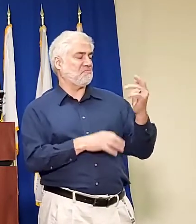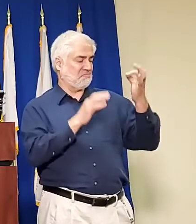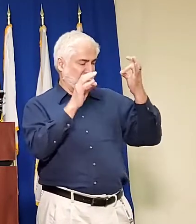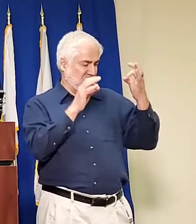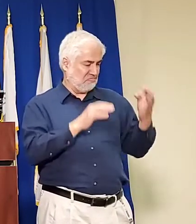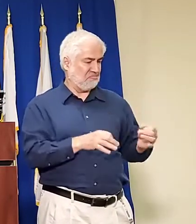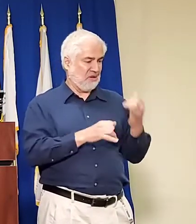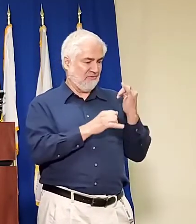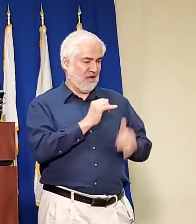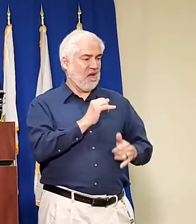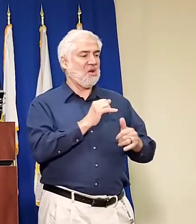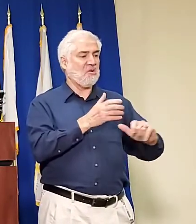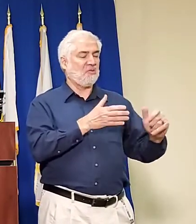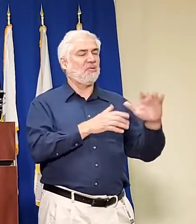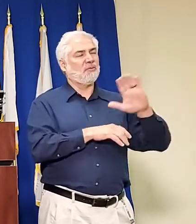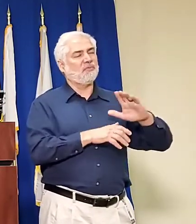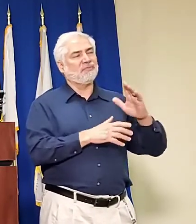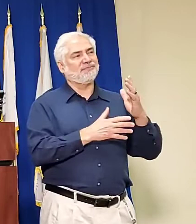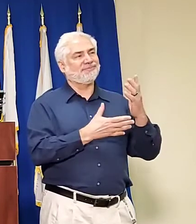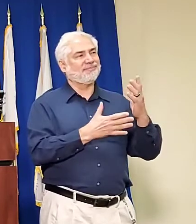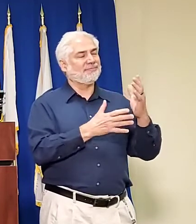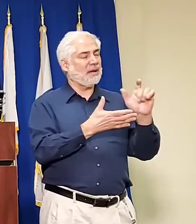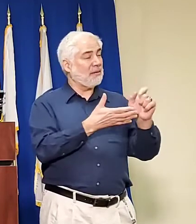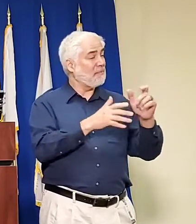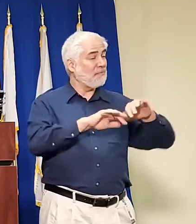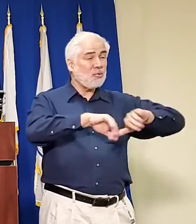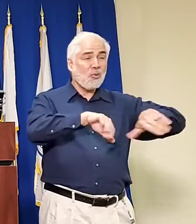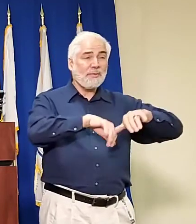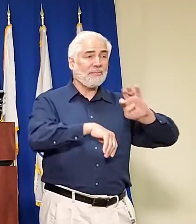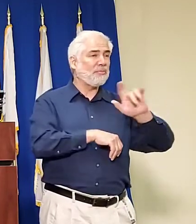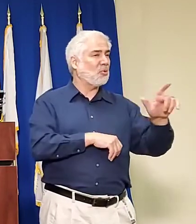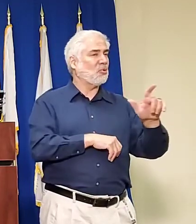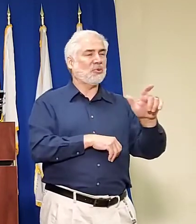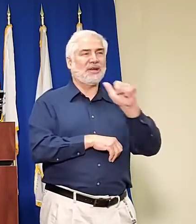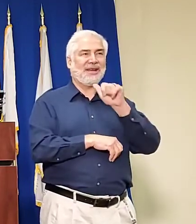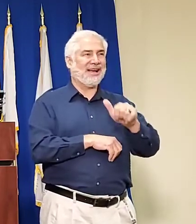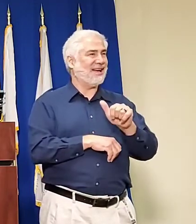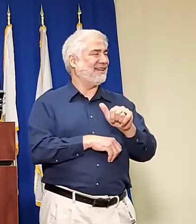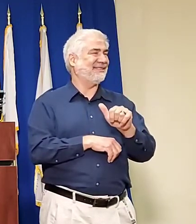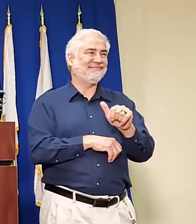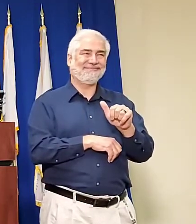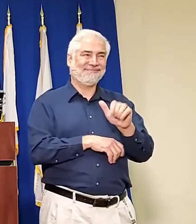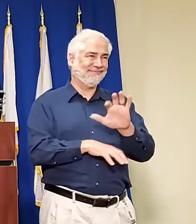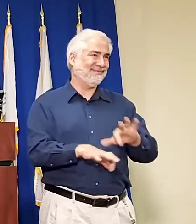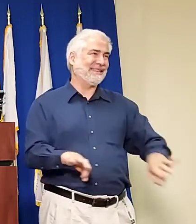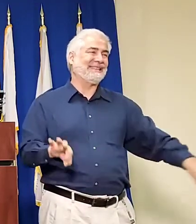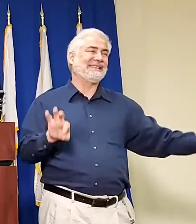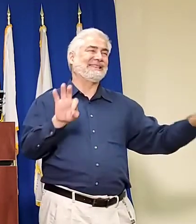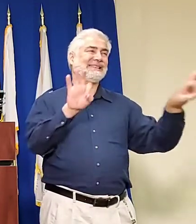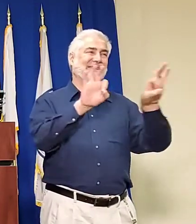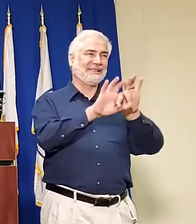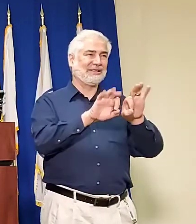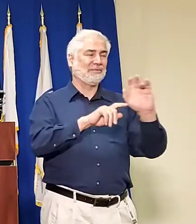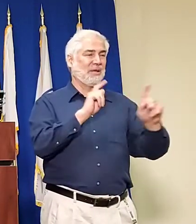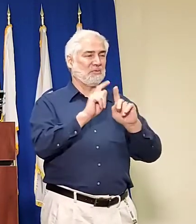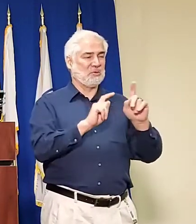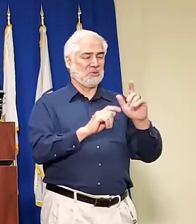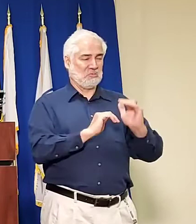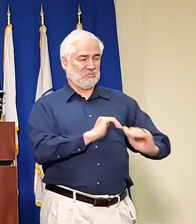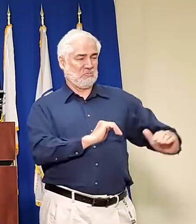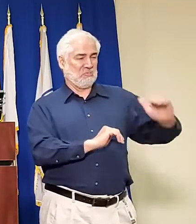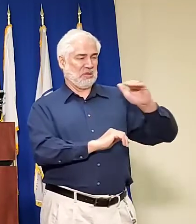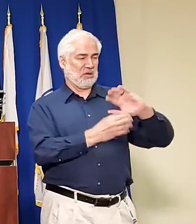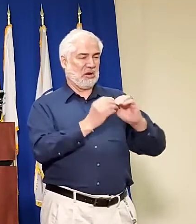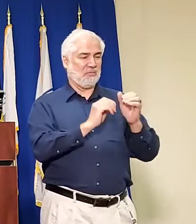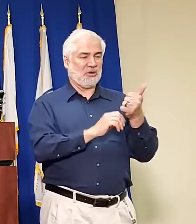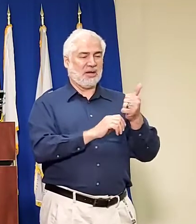the U.S., pools are considered non-essential, and generally people congregate in numbers of greater than 10, so it's not recommended to